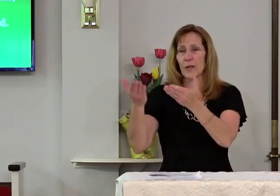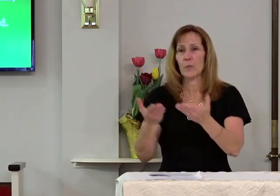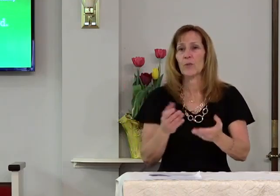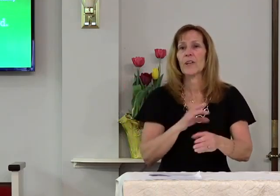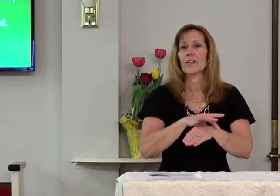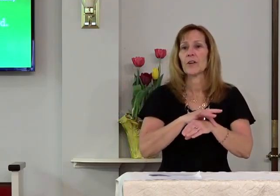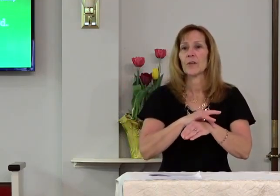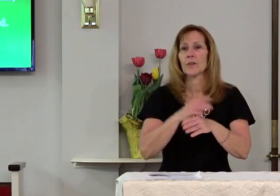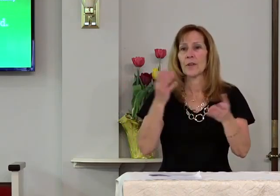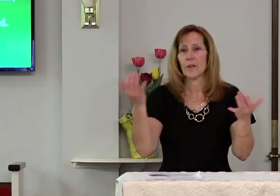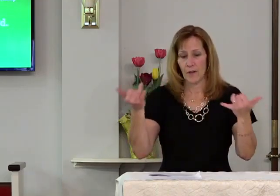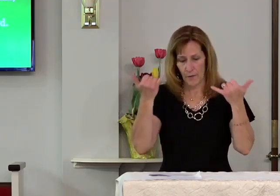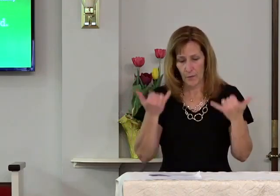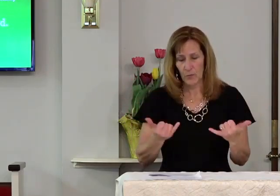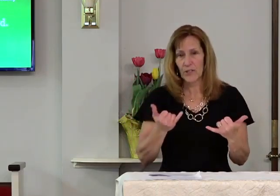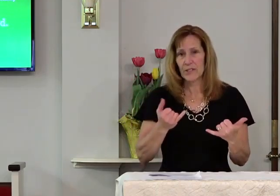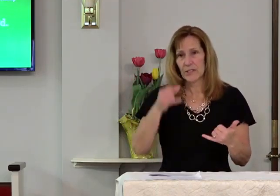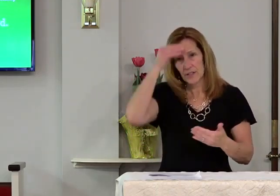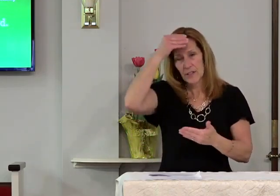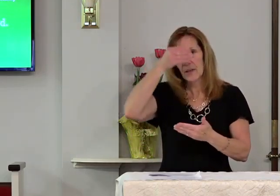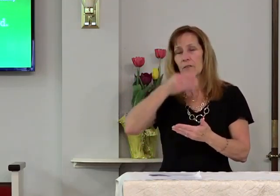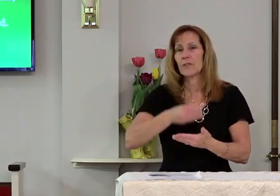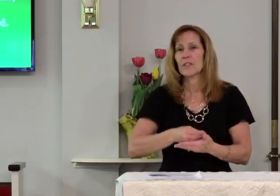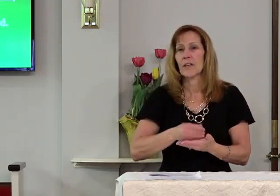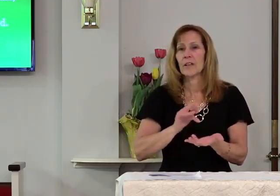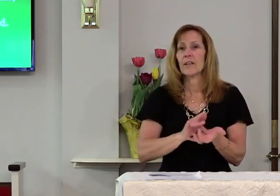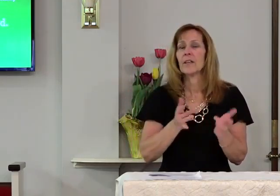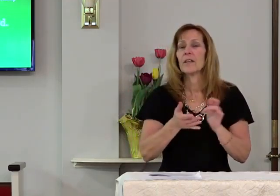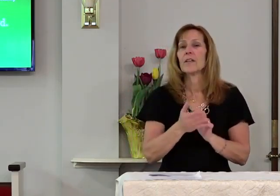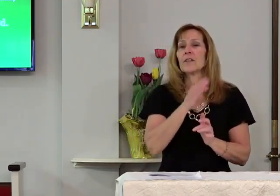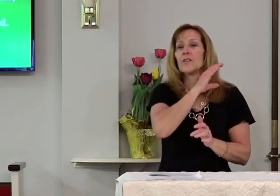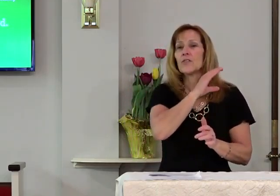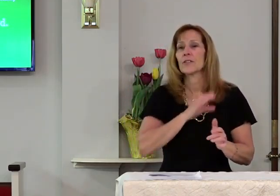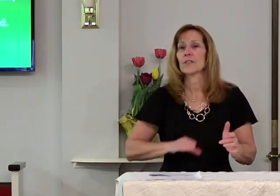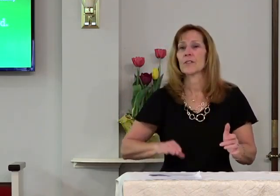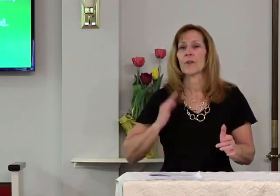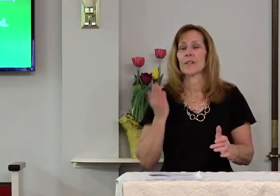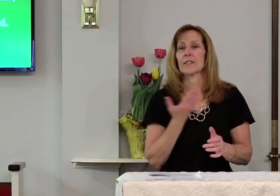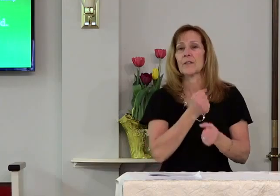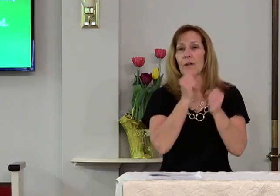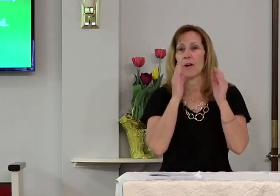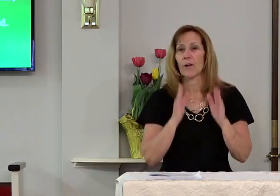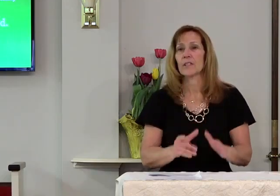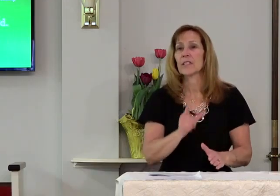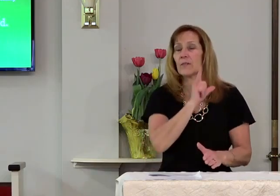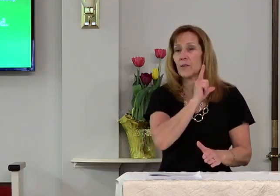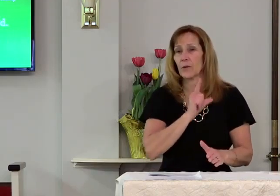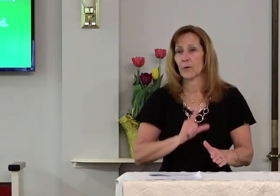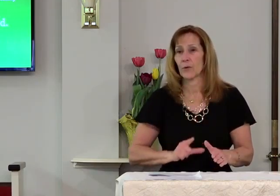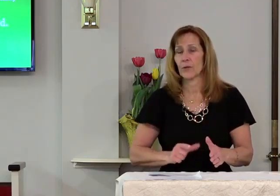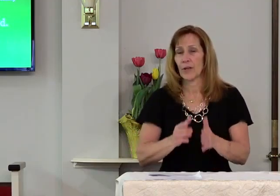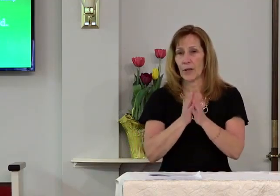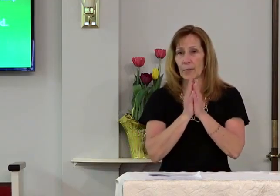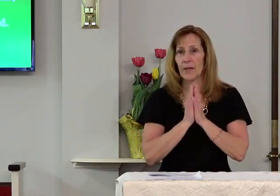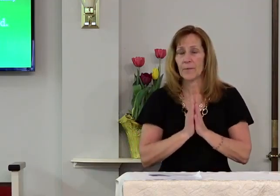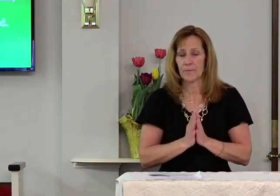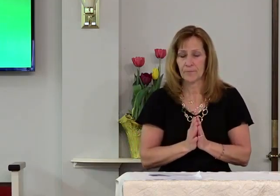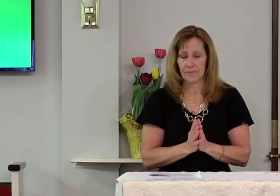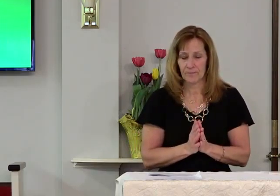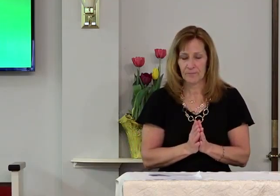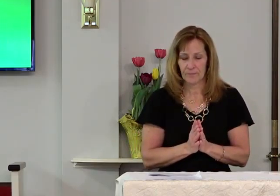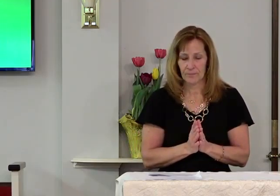to earth the presence of your son Jesus Christ our savior and lord amen